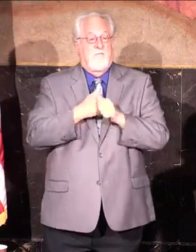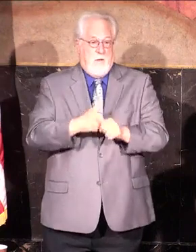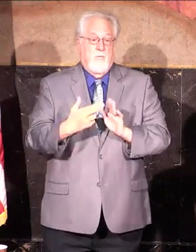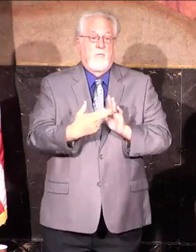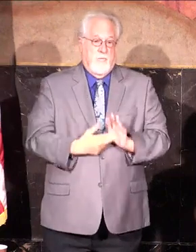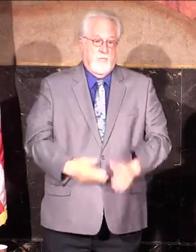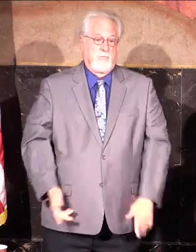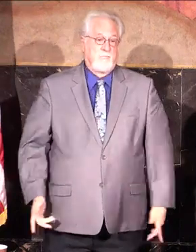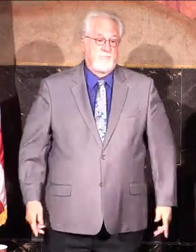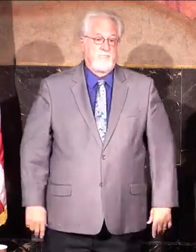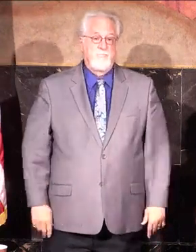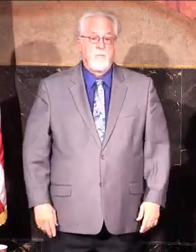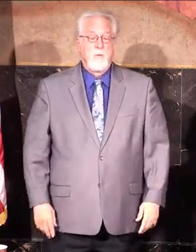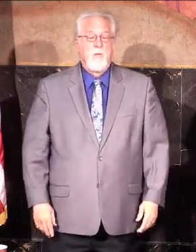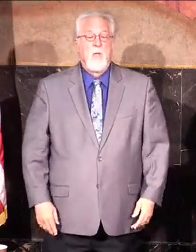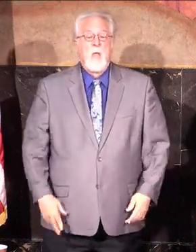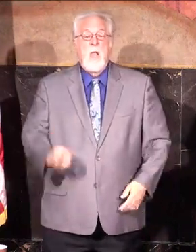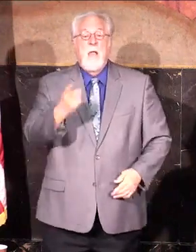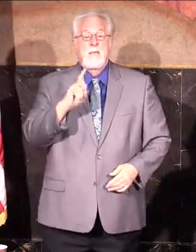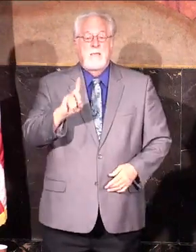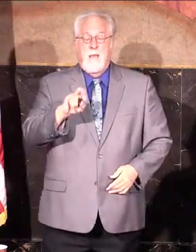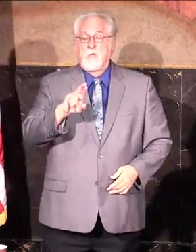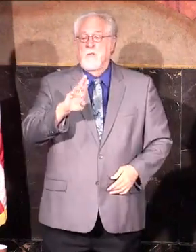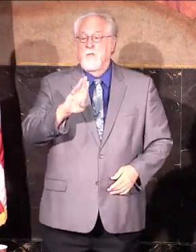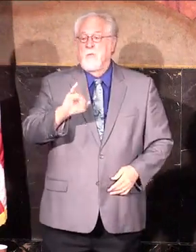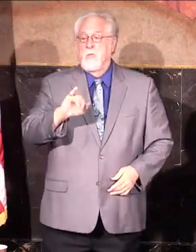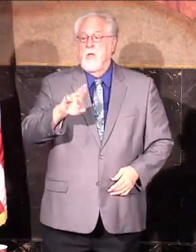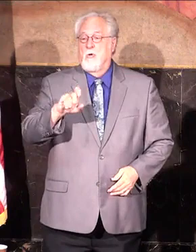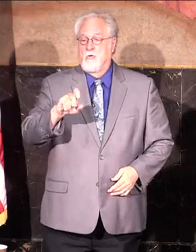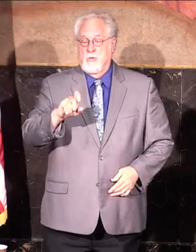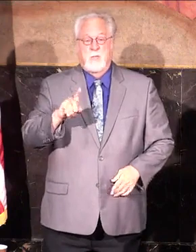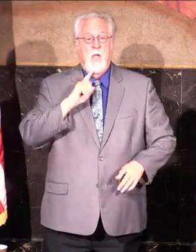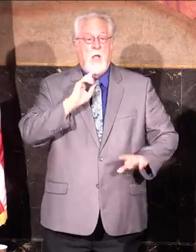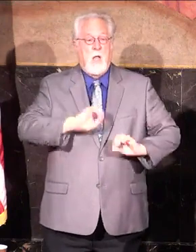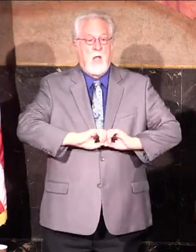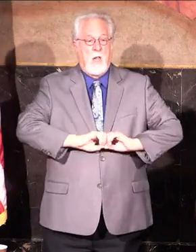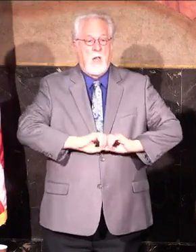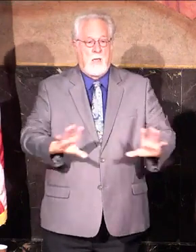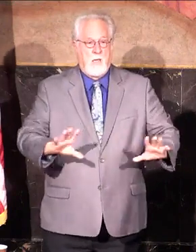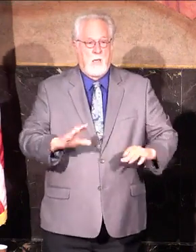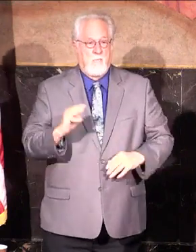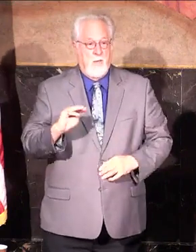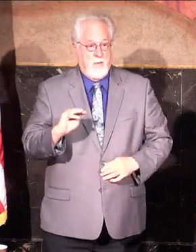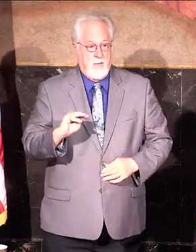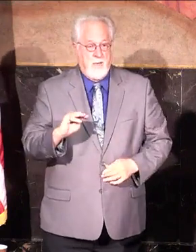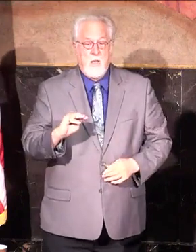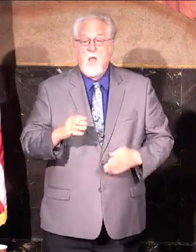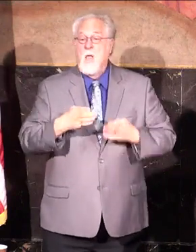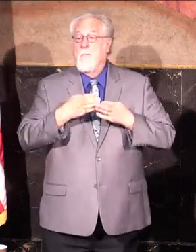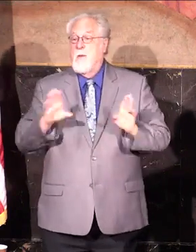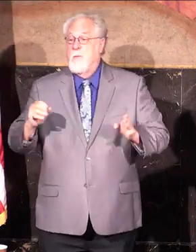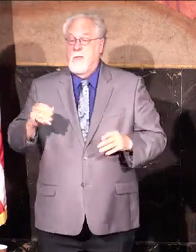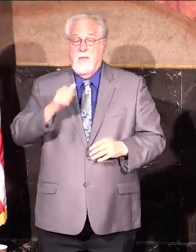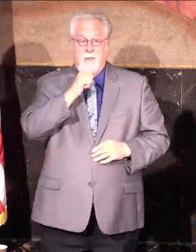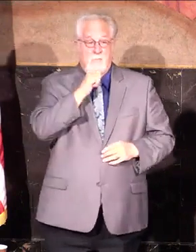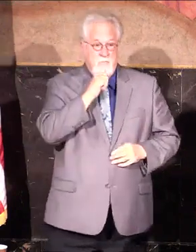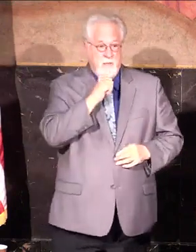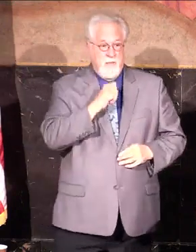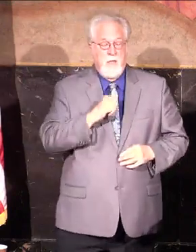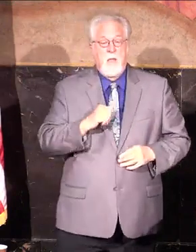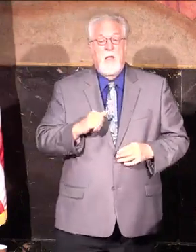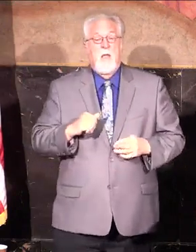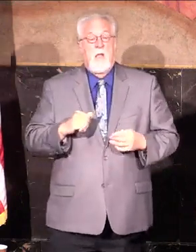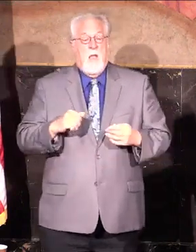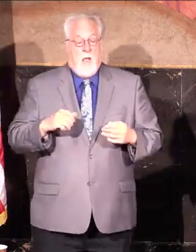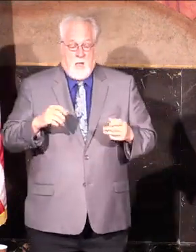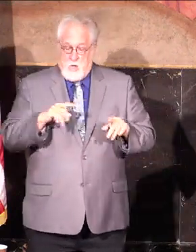rules. Dr. Birx was very clear on Monday, publicly and privately. Given the